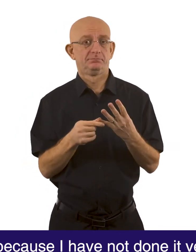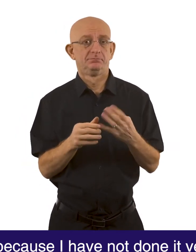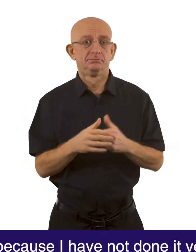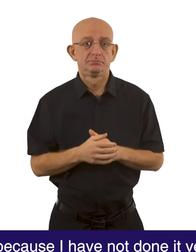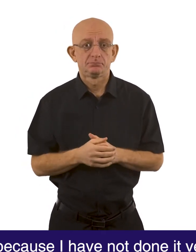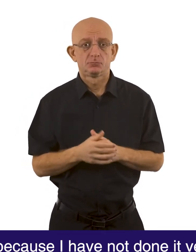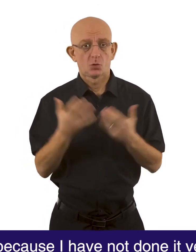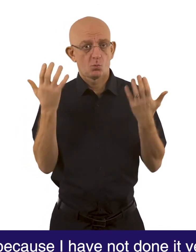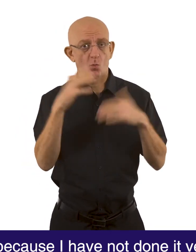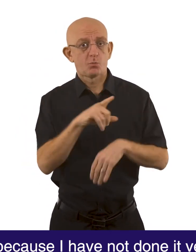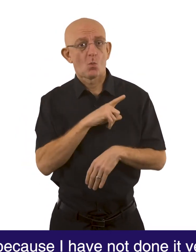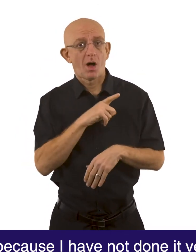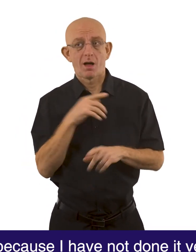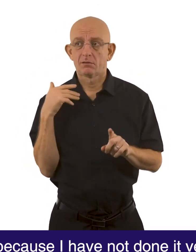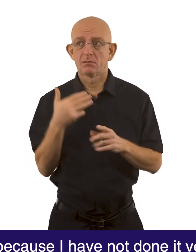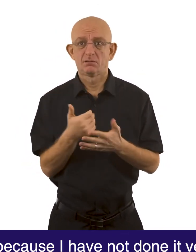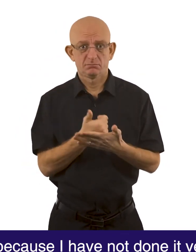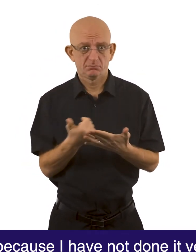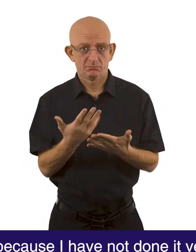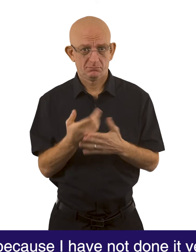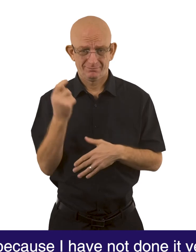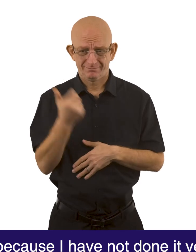Worried because I have not done it very often.